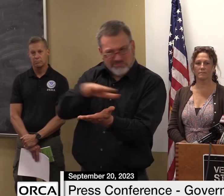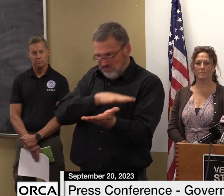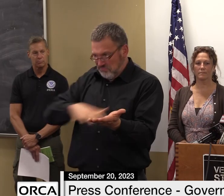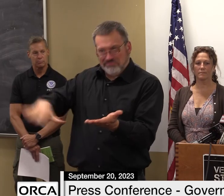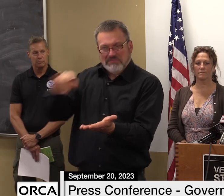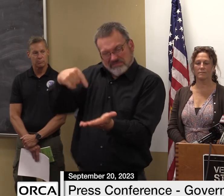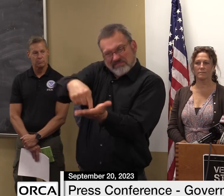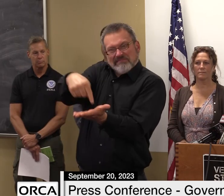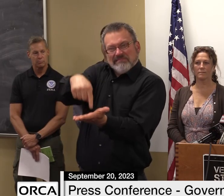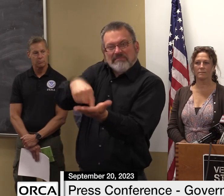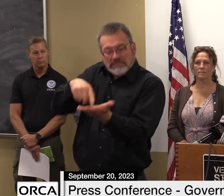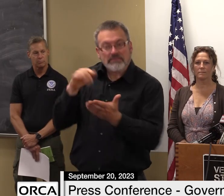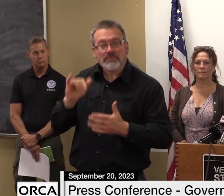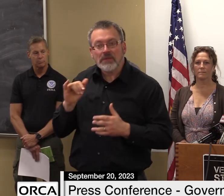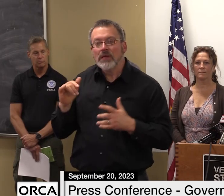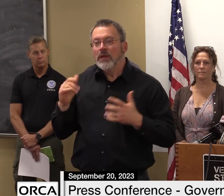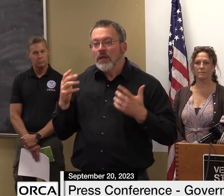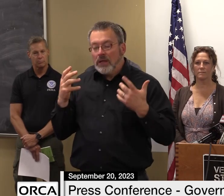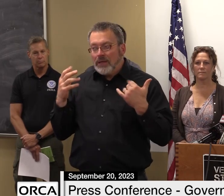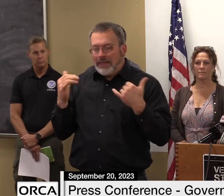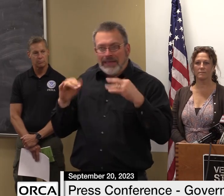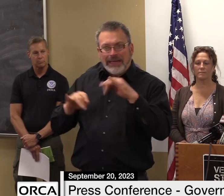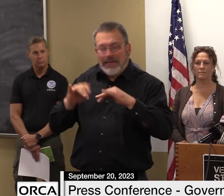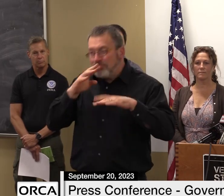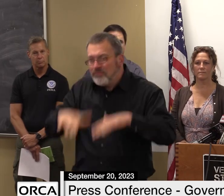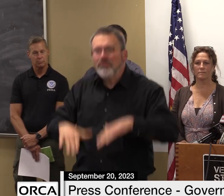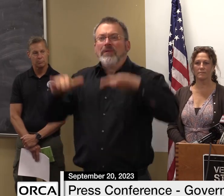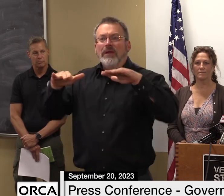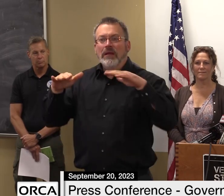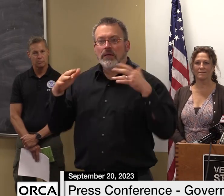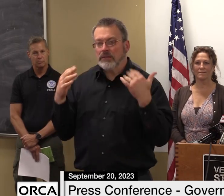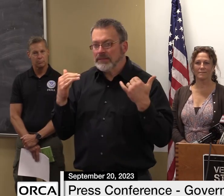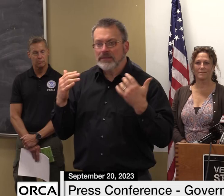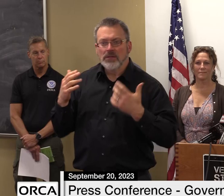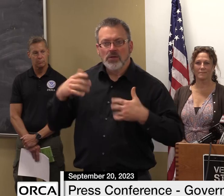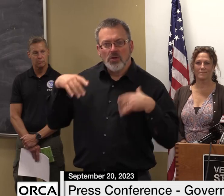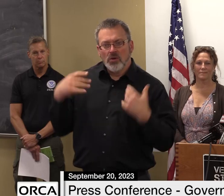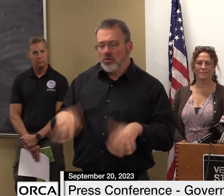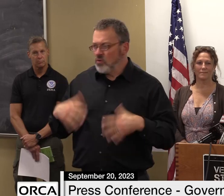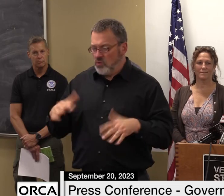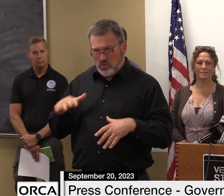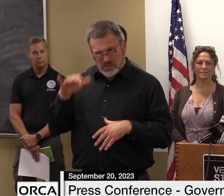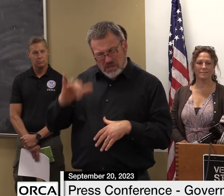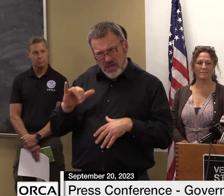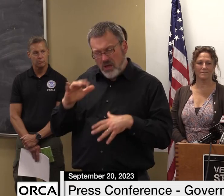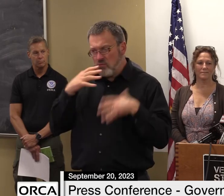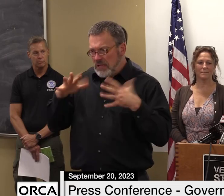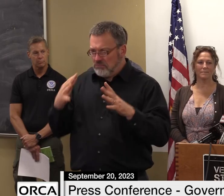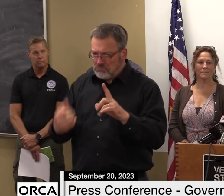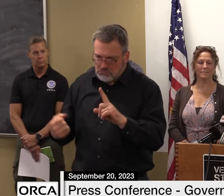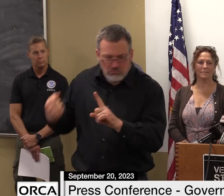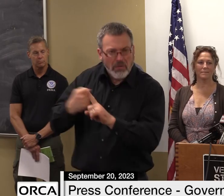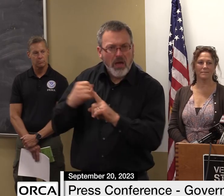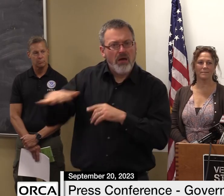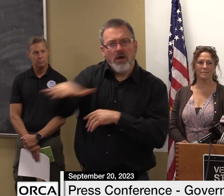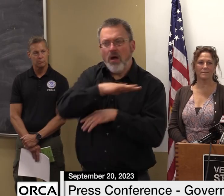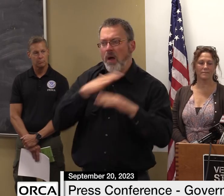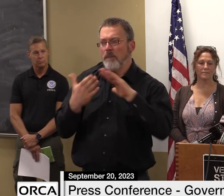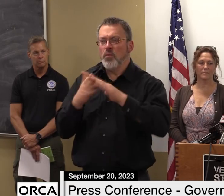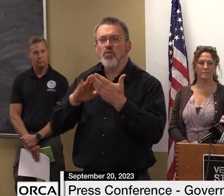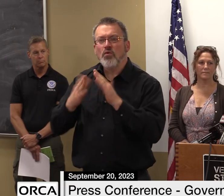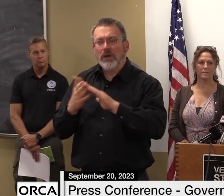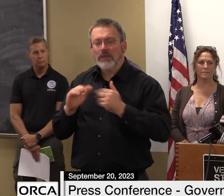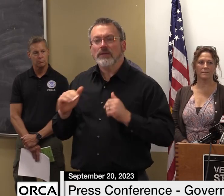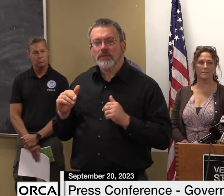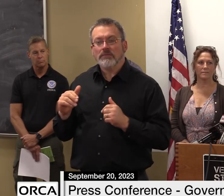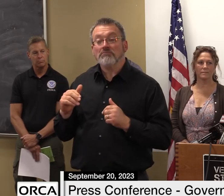or another, not only as business owners, but for the community as well. What we did not expect was how quickly that was